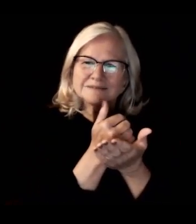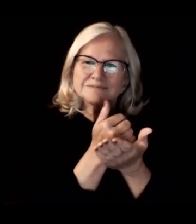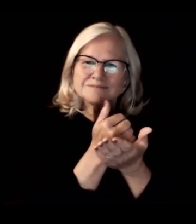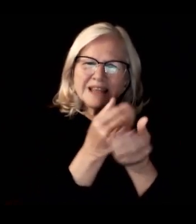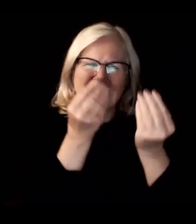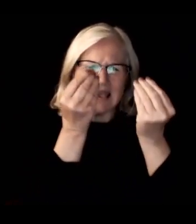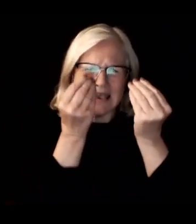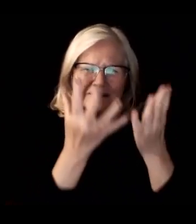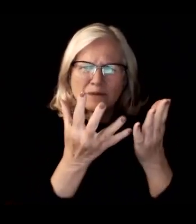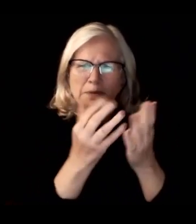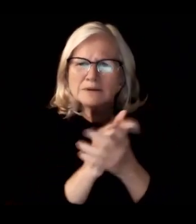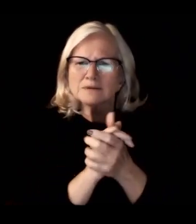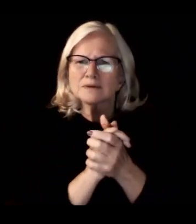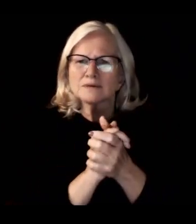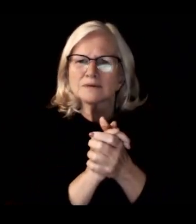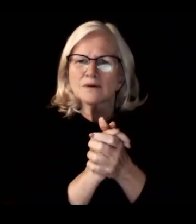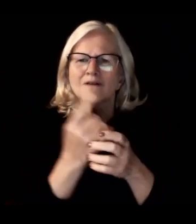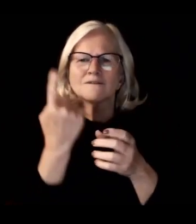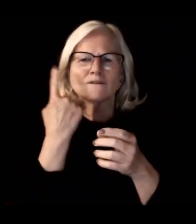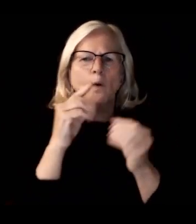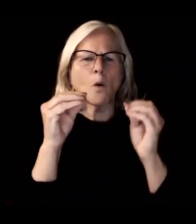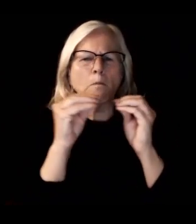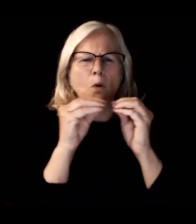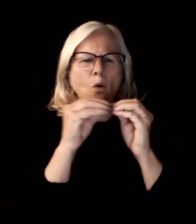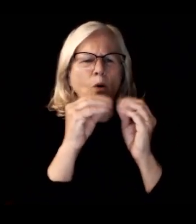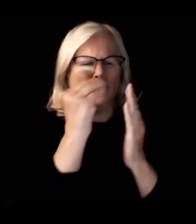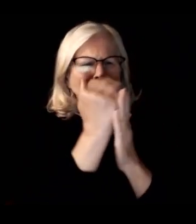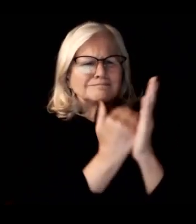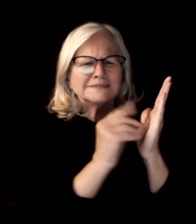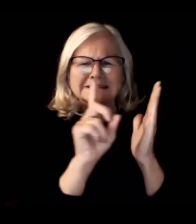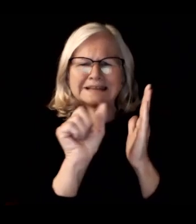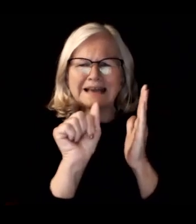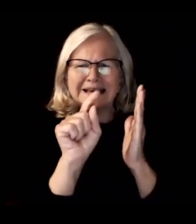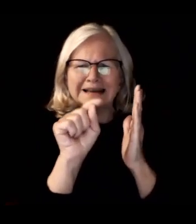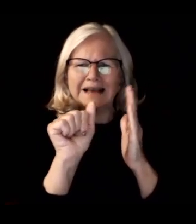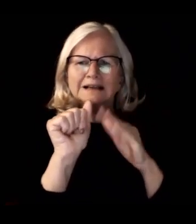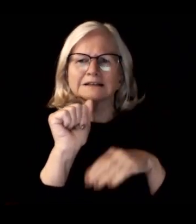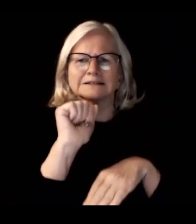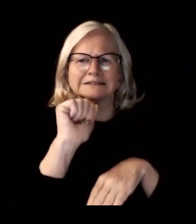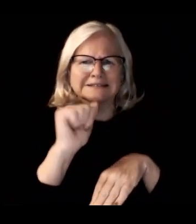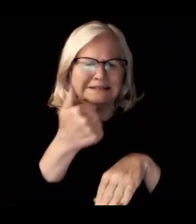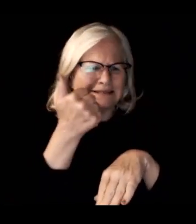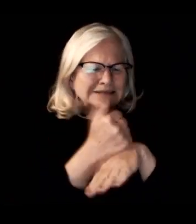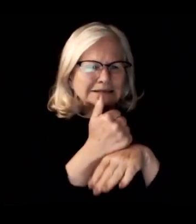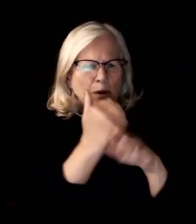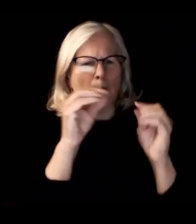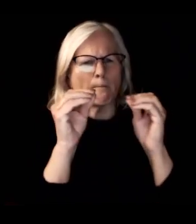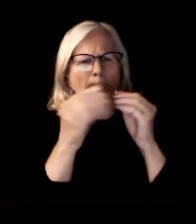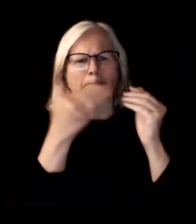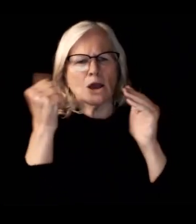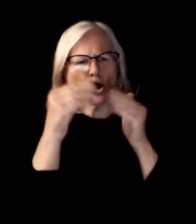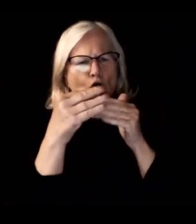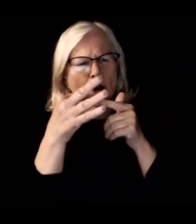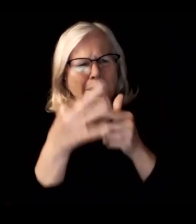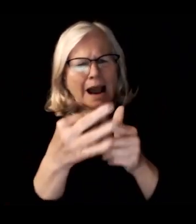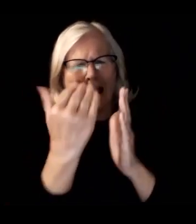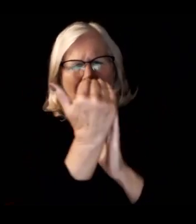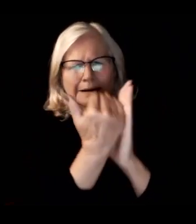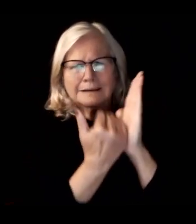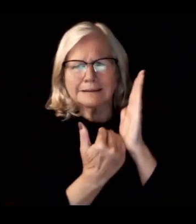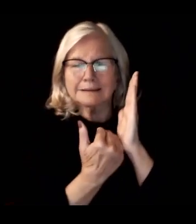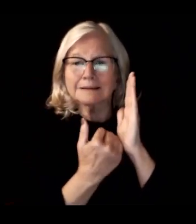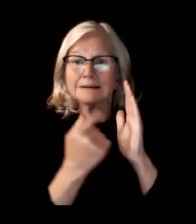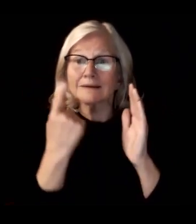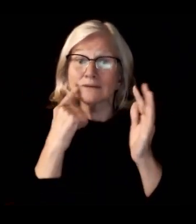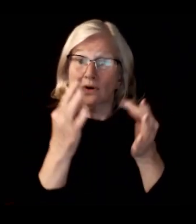guidance. As a reminder, an essential caregiver could be a family member, outside caregiver,